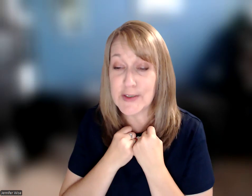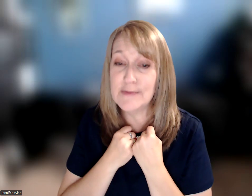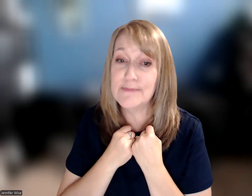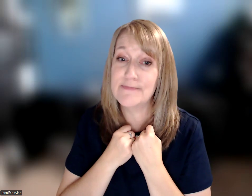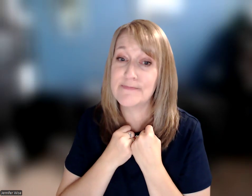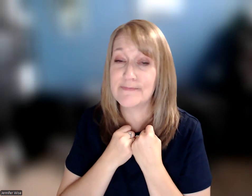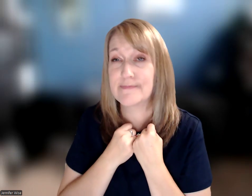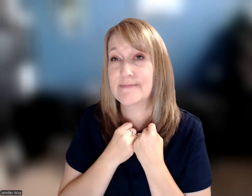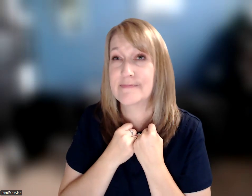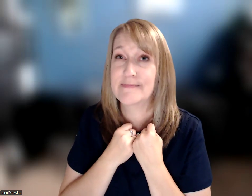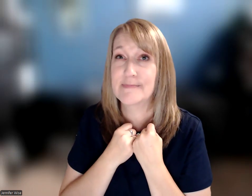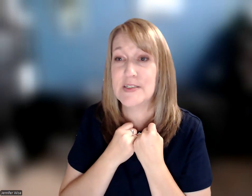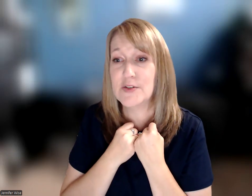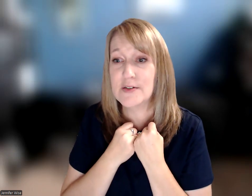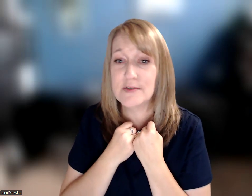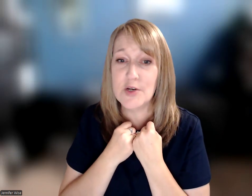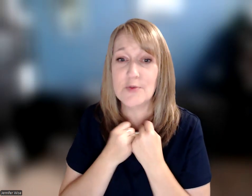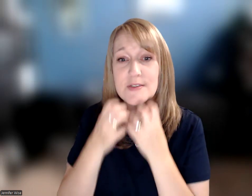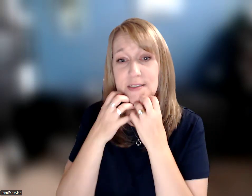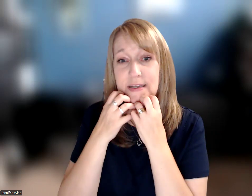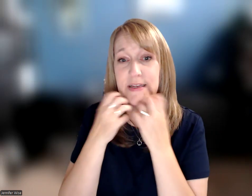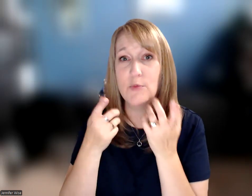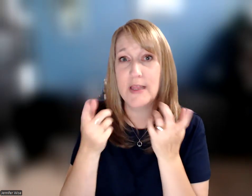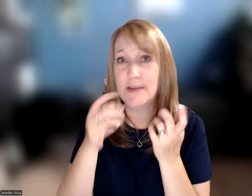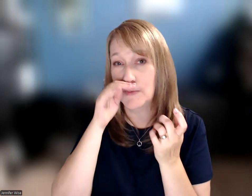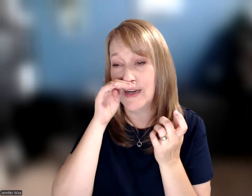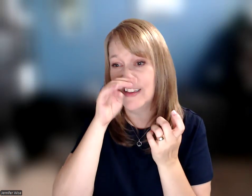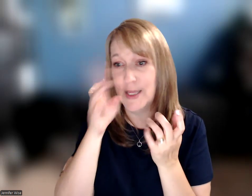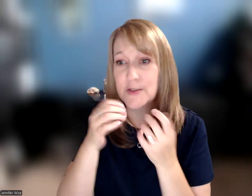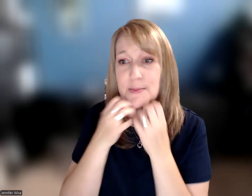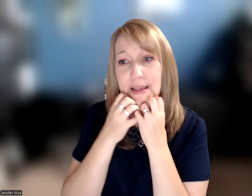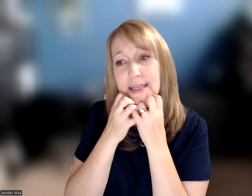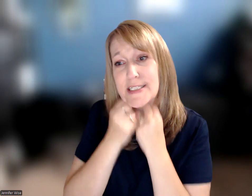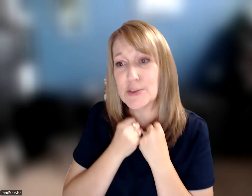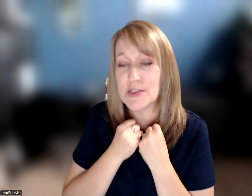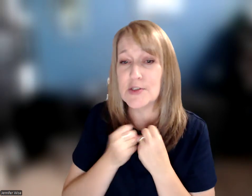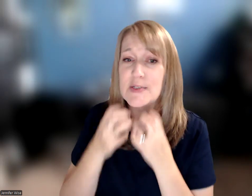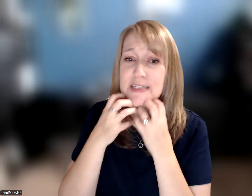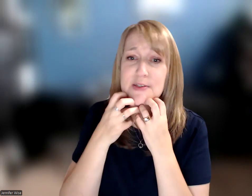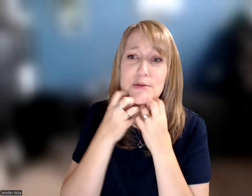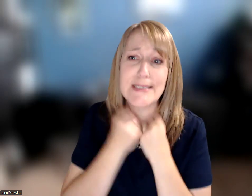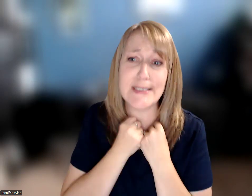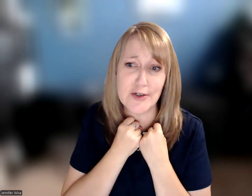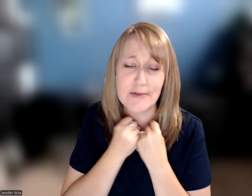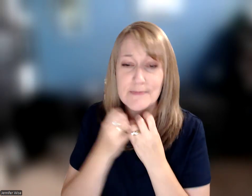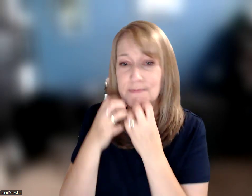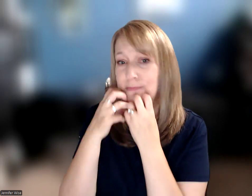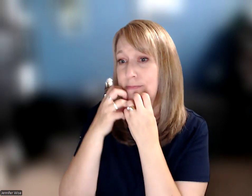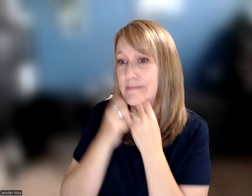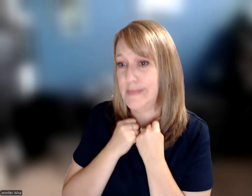dear Mr. Jones. Like if you're writing a letter or something, hey, dear Mr. Jones, he's so dear,